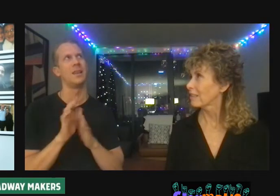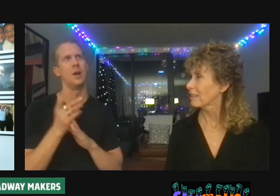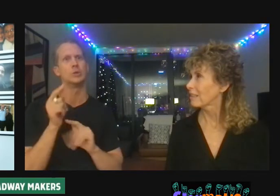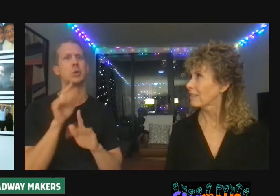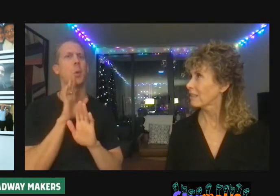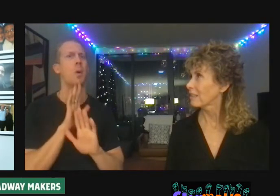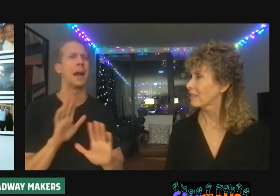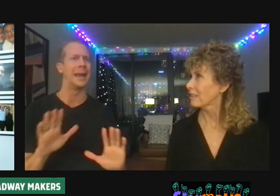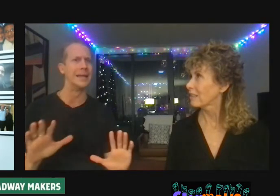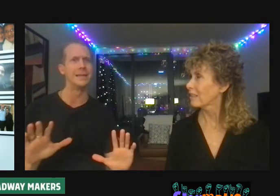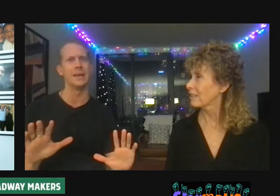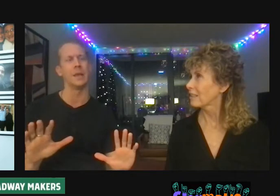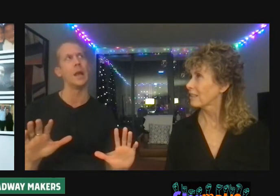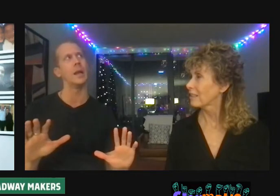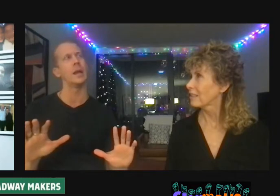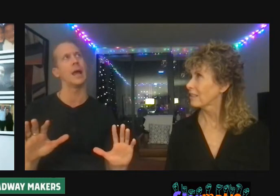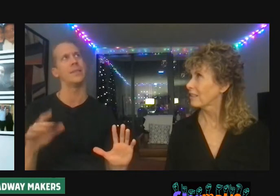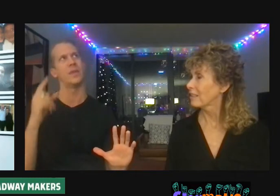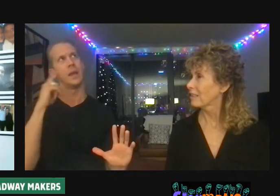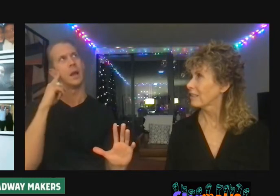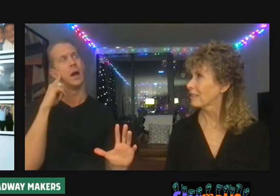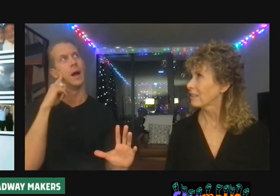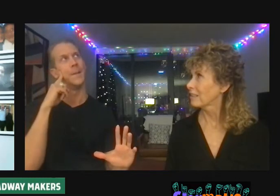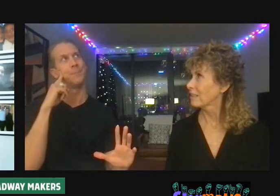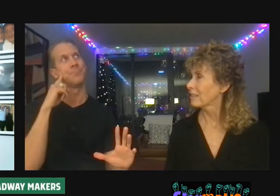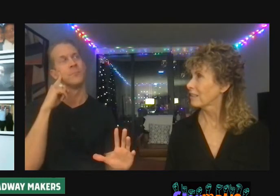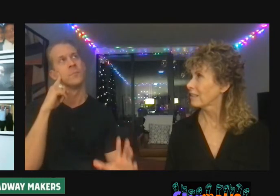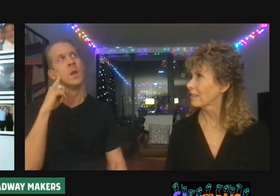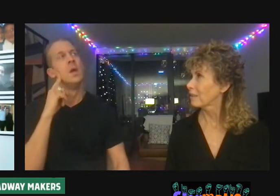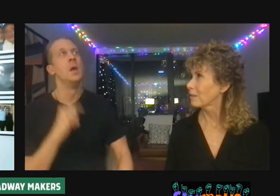it got a little too quiet, and then I think